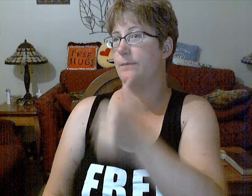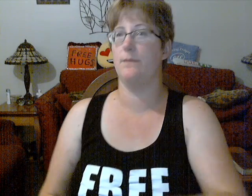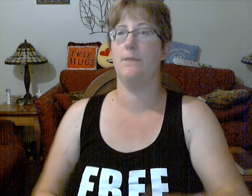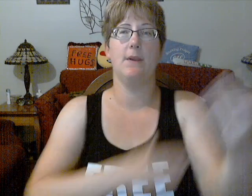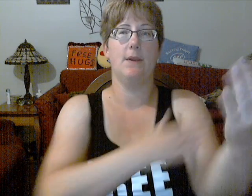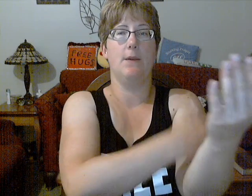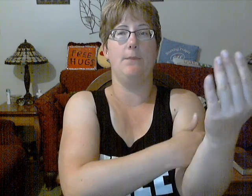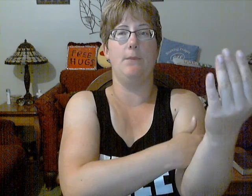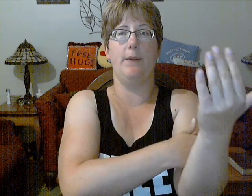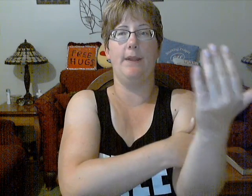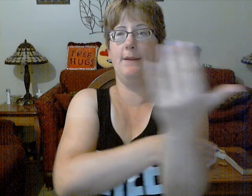Morning.